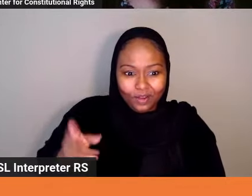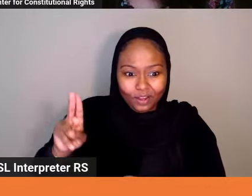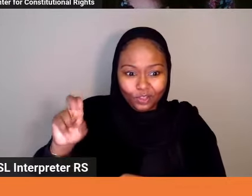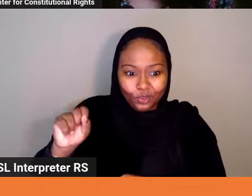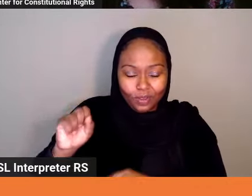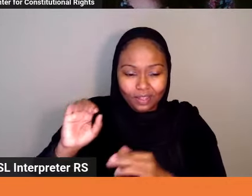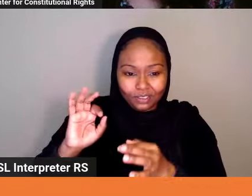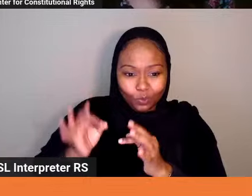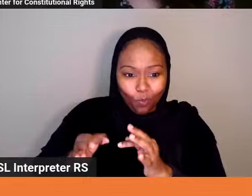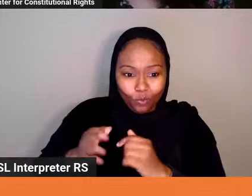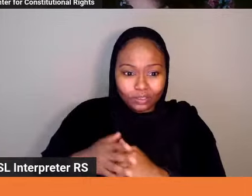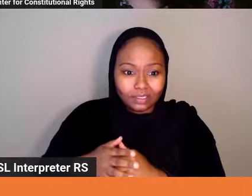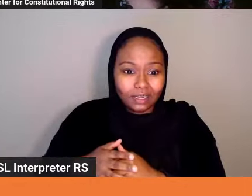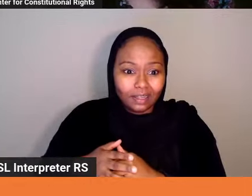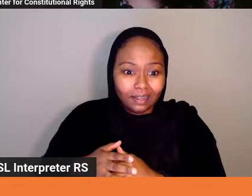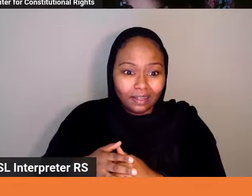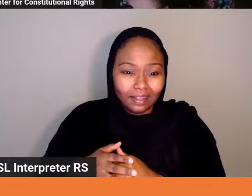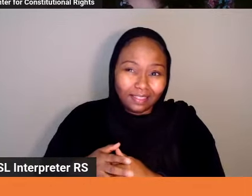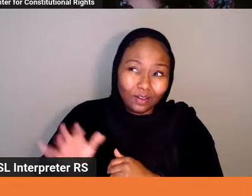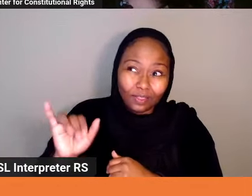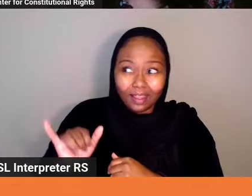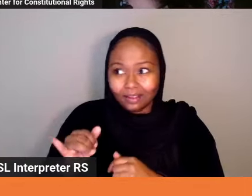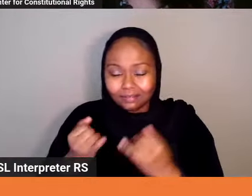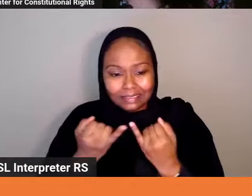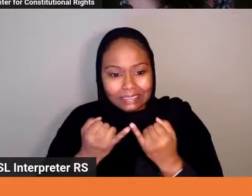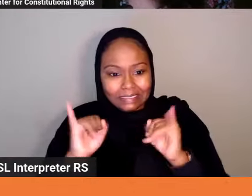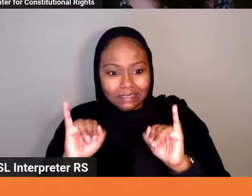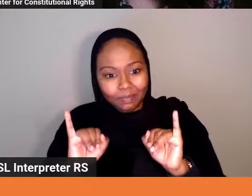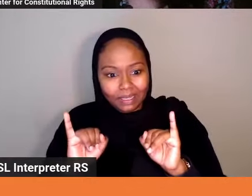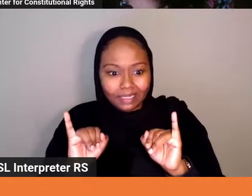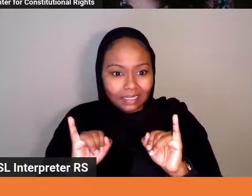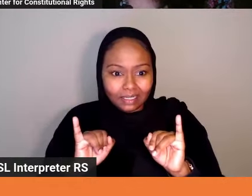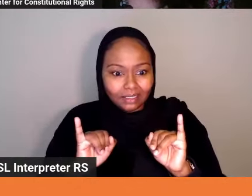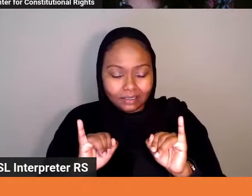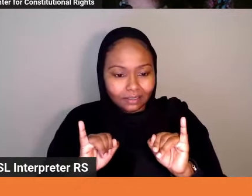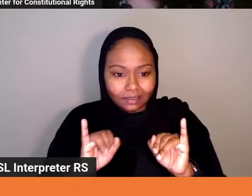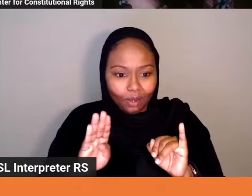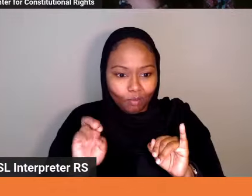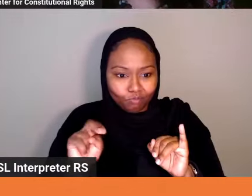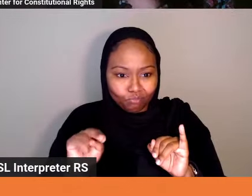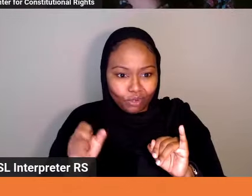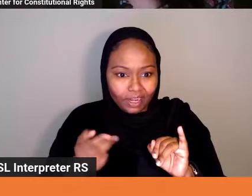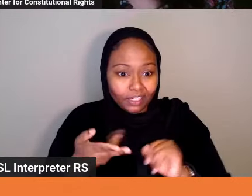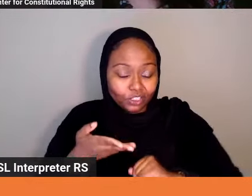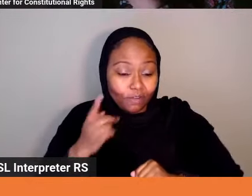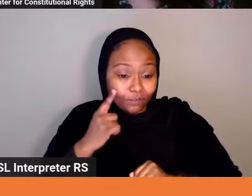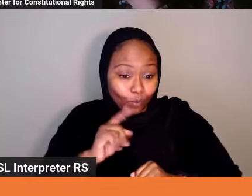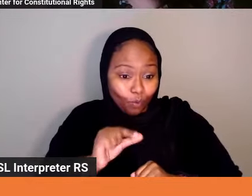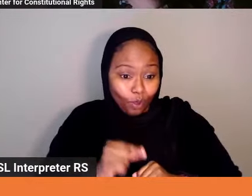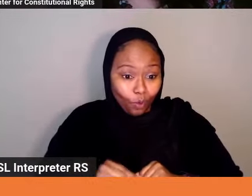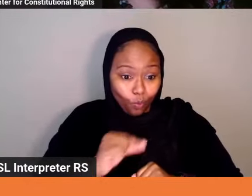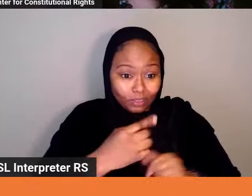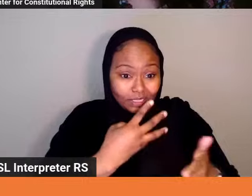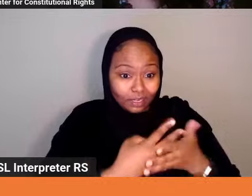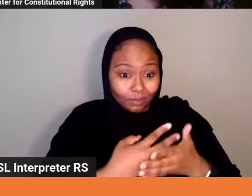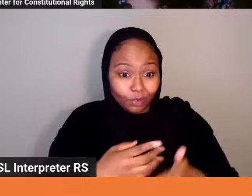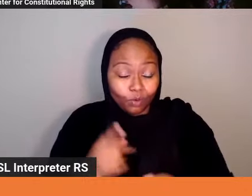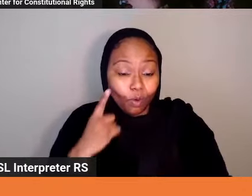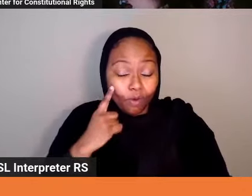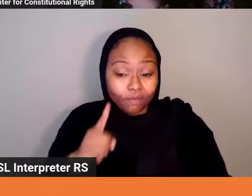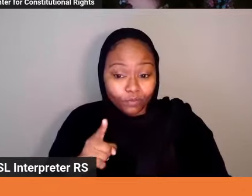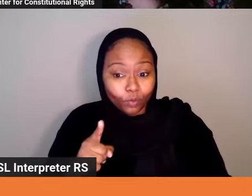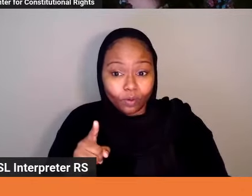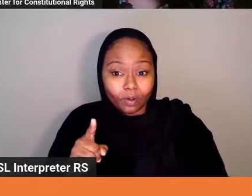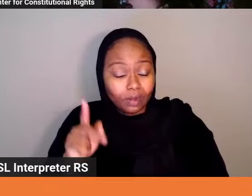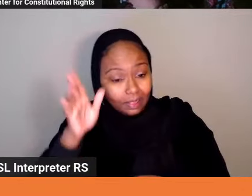even though they're kind of an independent branch, there's so much deference to the United States, especially for the cleared men, deference